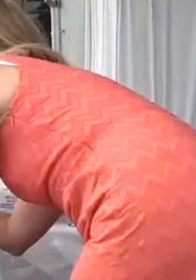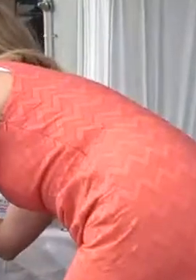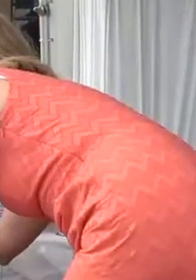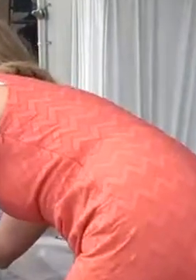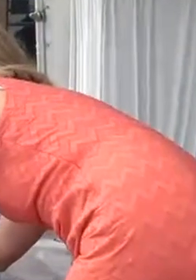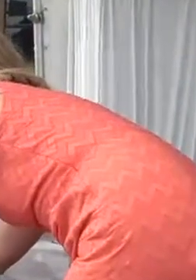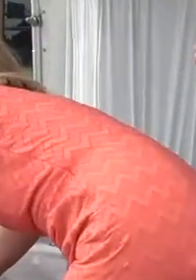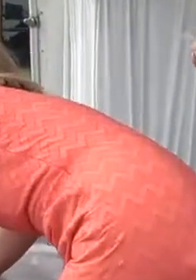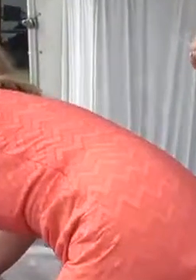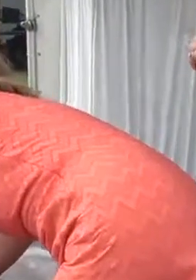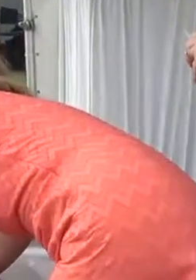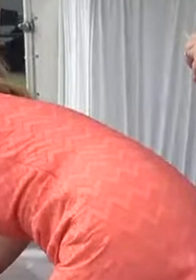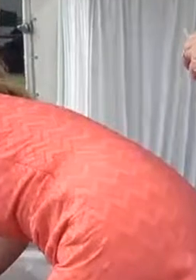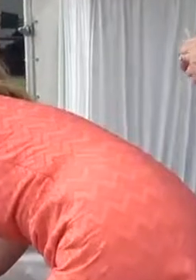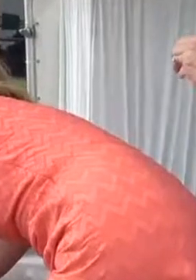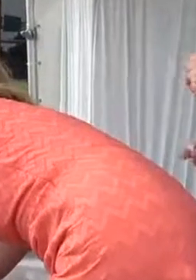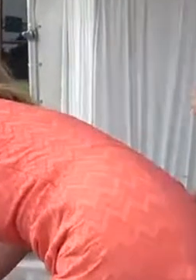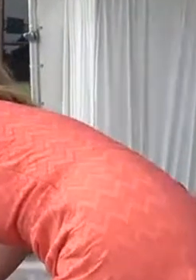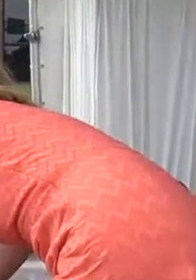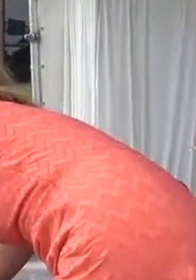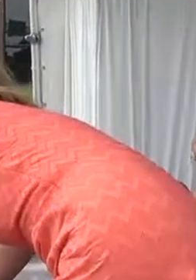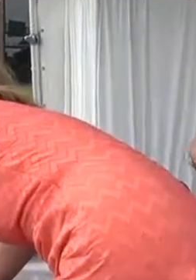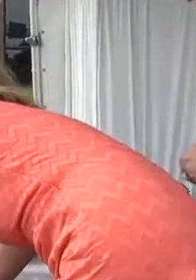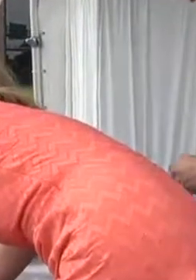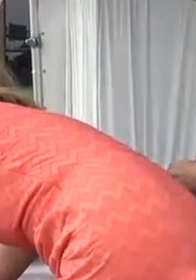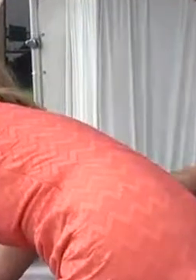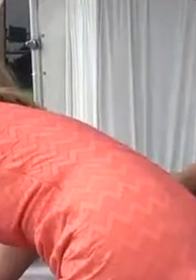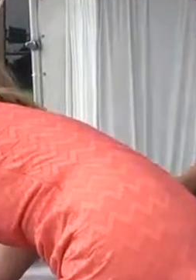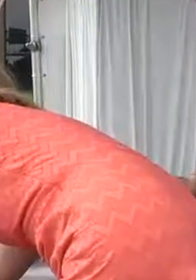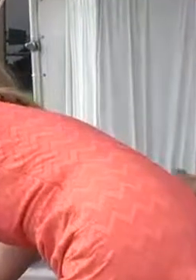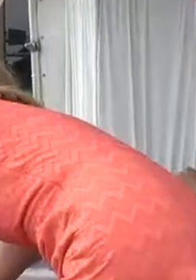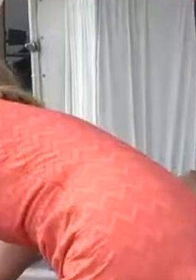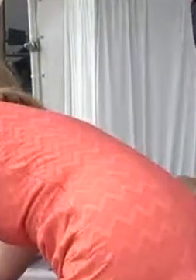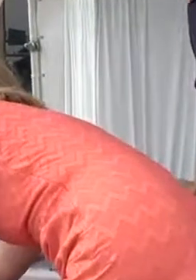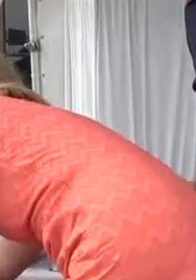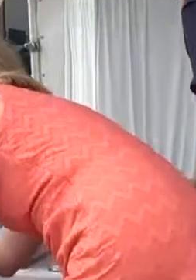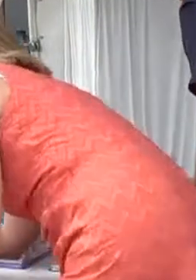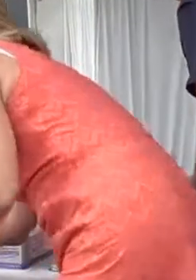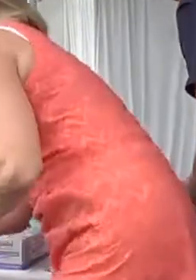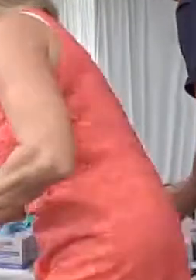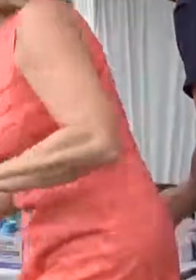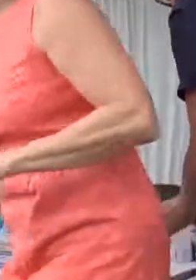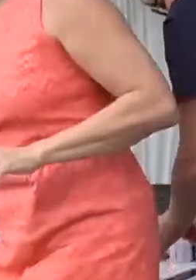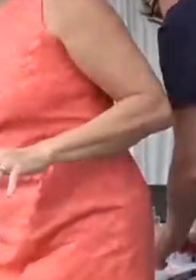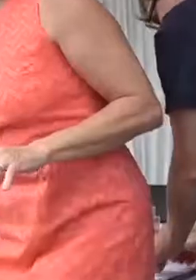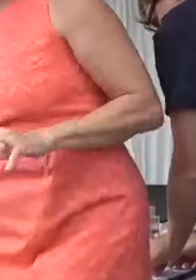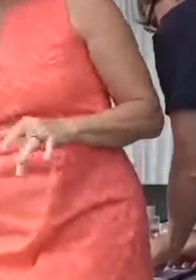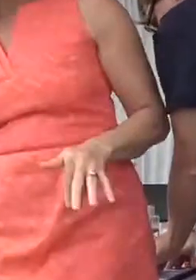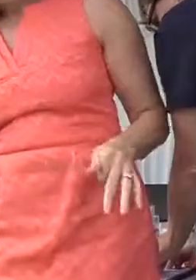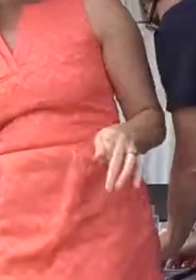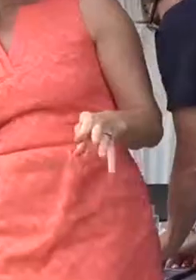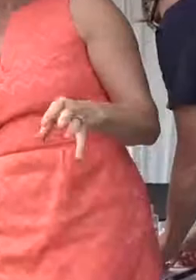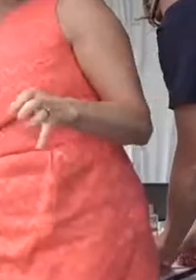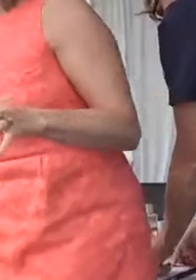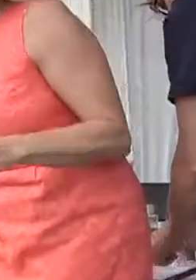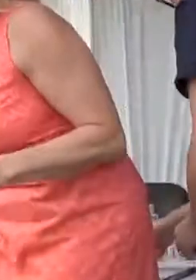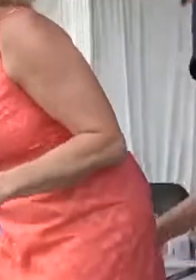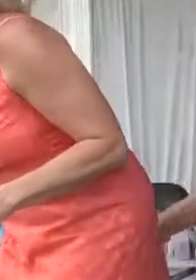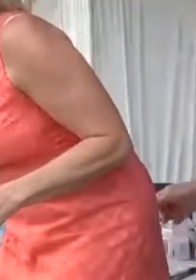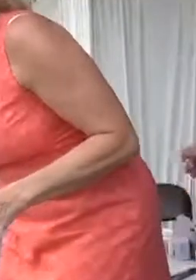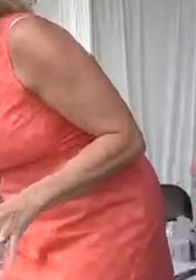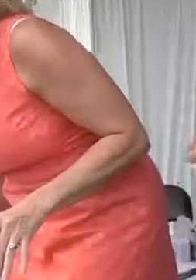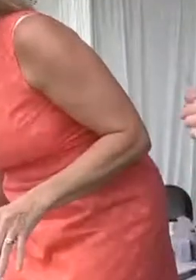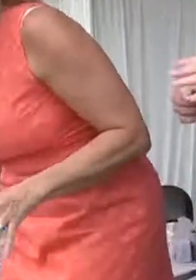you don't get the flu, you can't spread it, and that's what we want to ensure. Vulnerable individuals, especially young children,